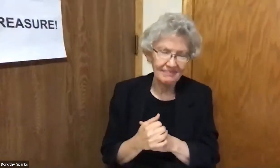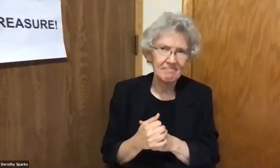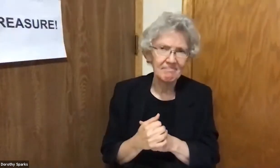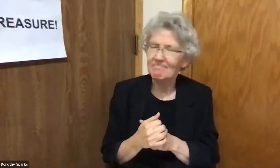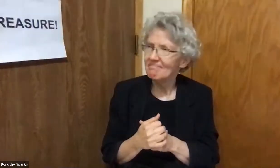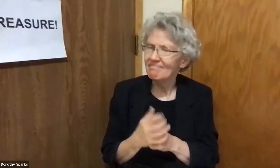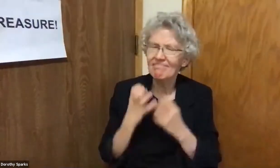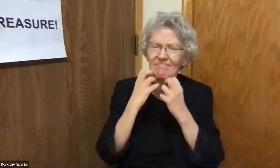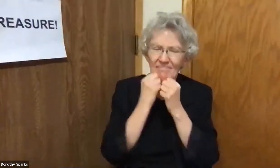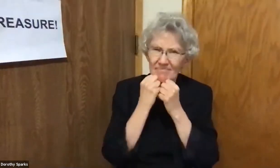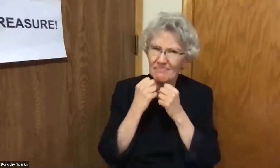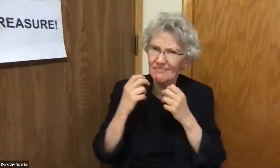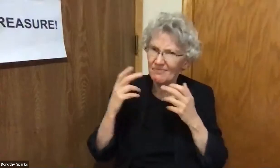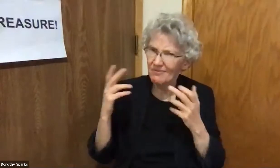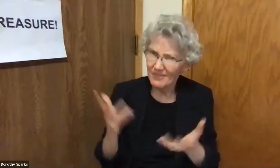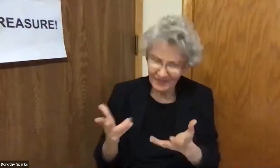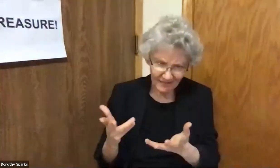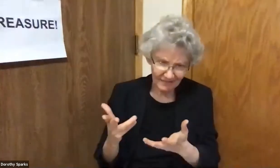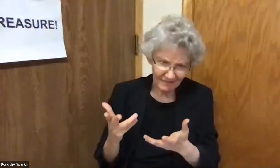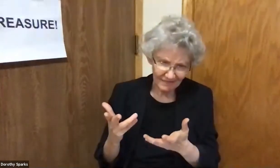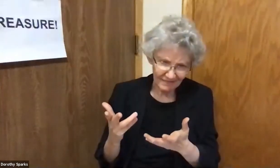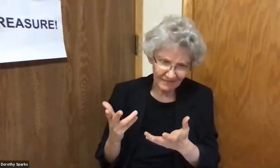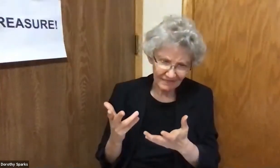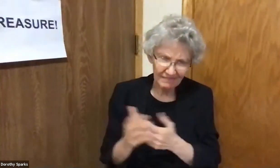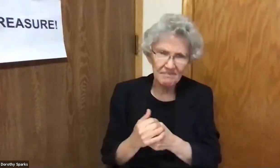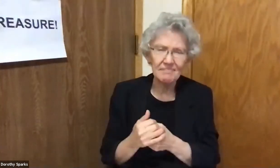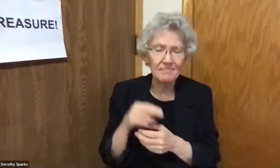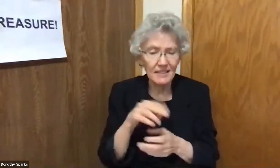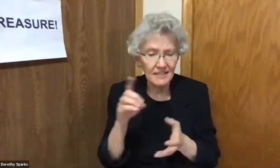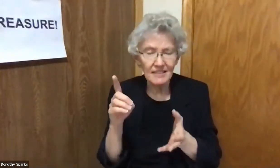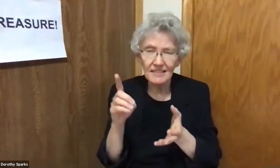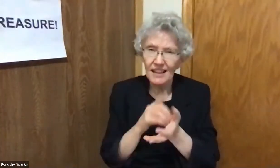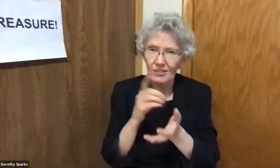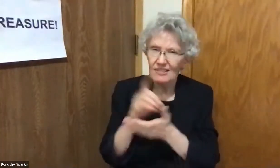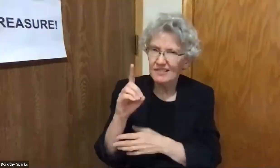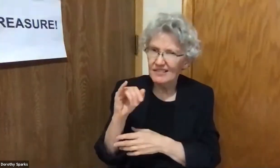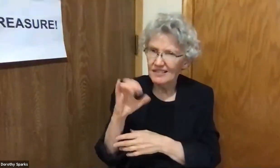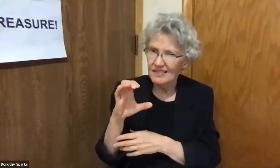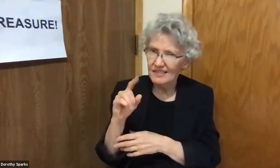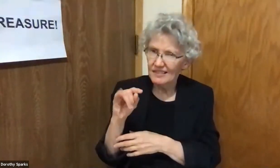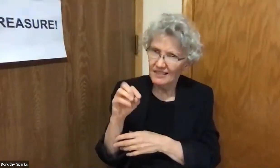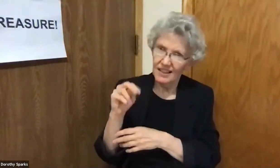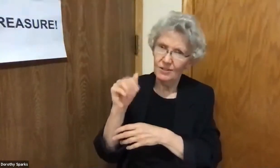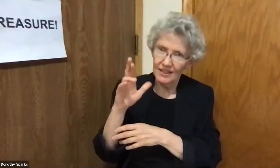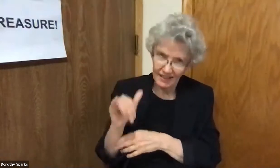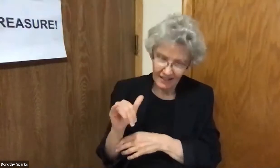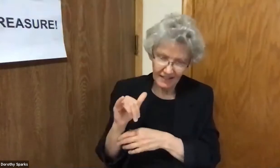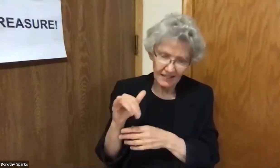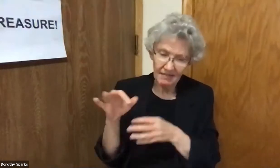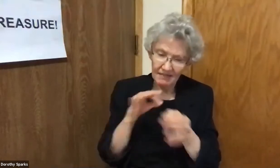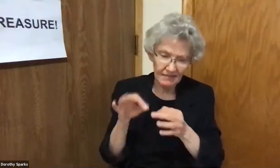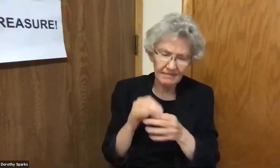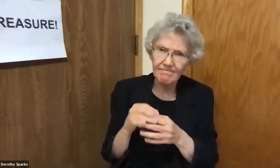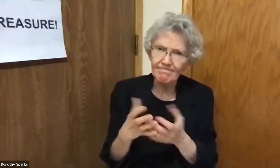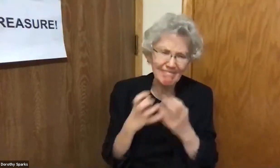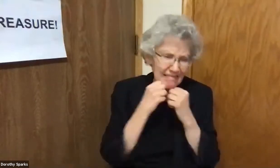And this is the topic of my sermon. So what is a treasure? If you look it up in